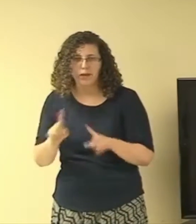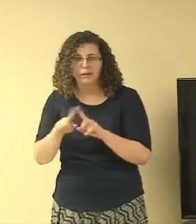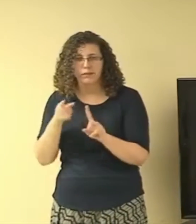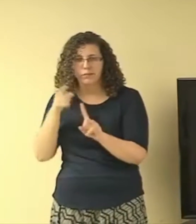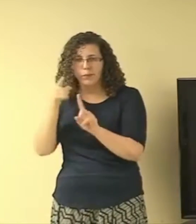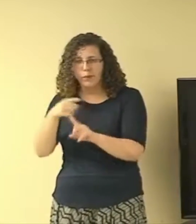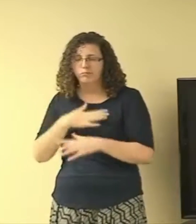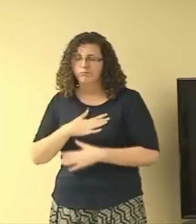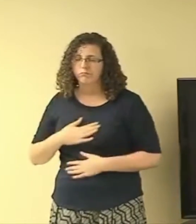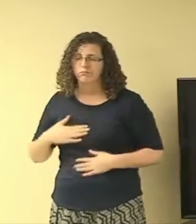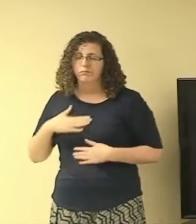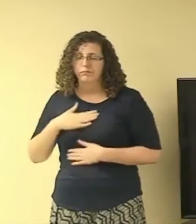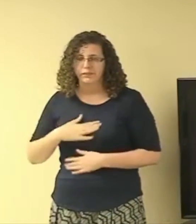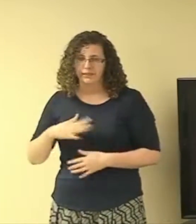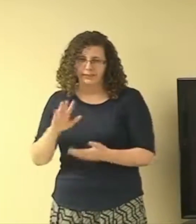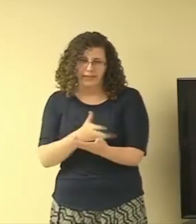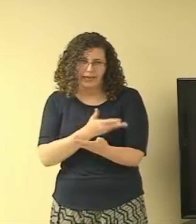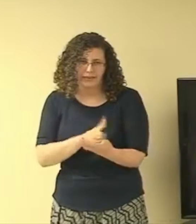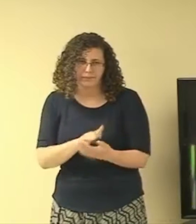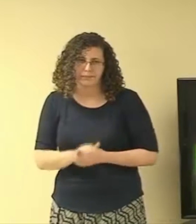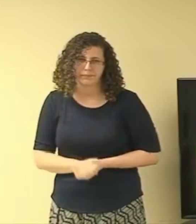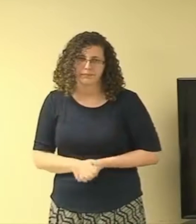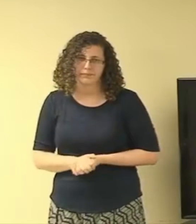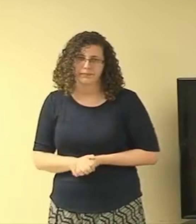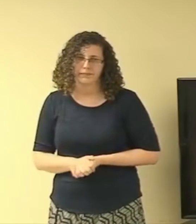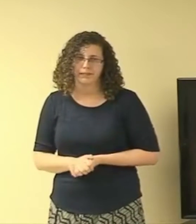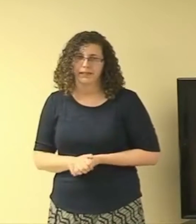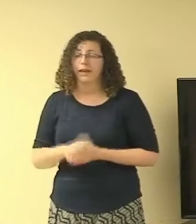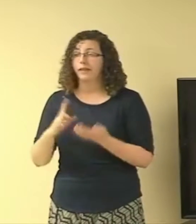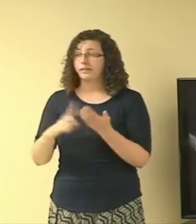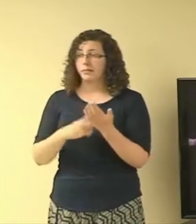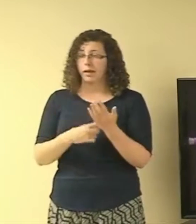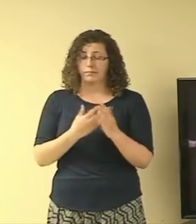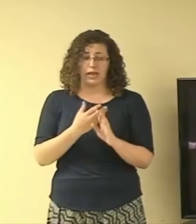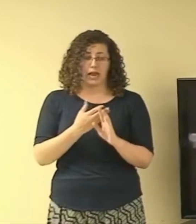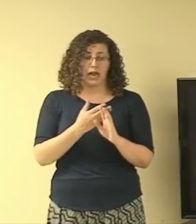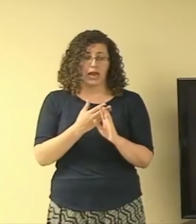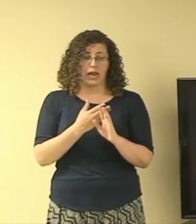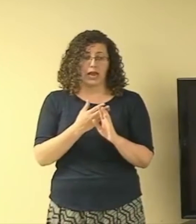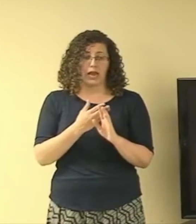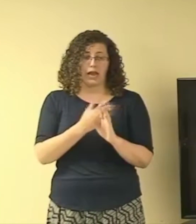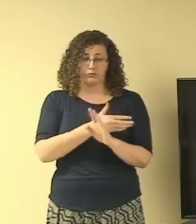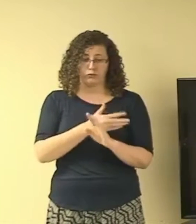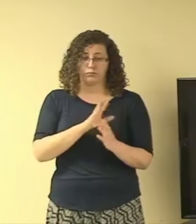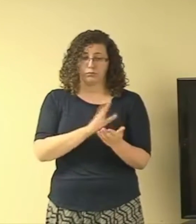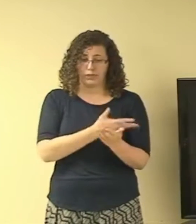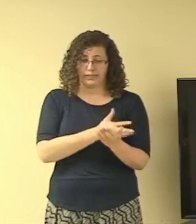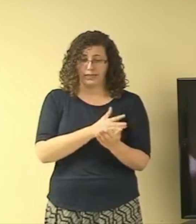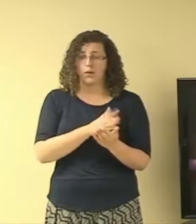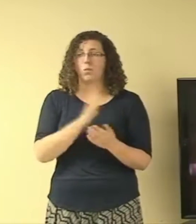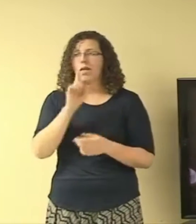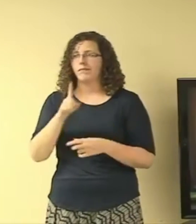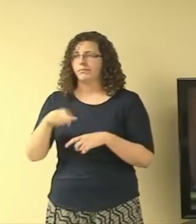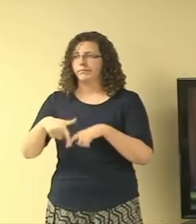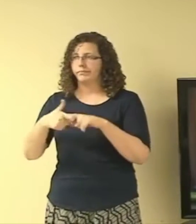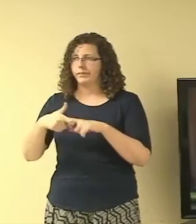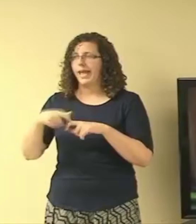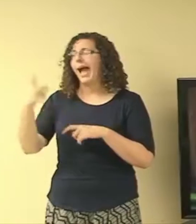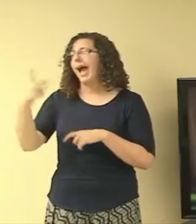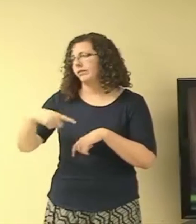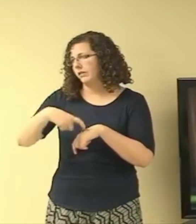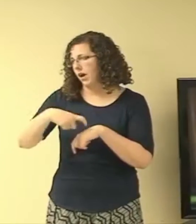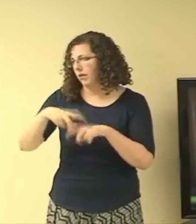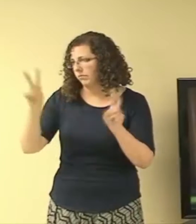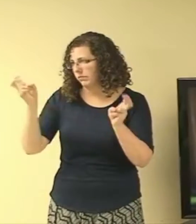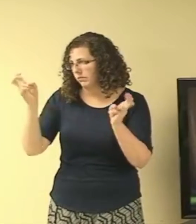then sometimes in some churches, we take halftime right after praise and worship before the big event. We're going to have halftime, and that's when we pass the plate.